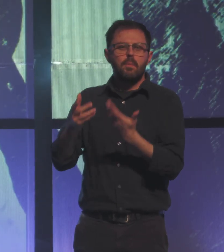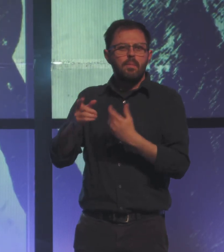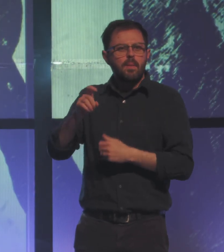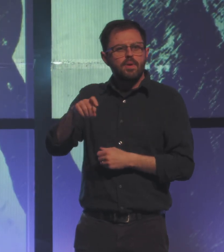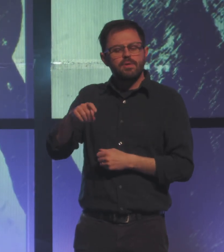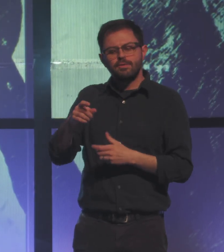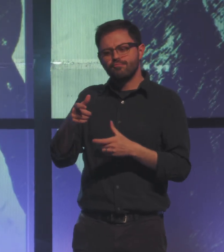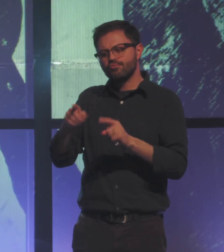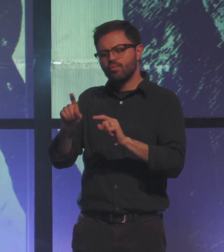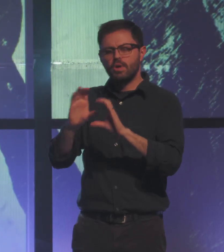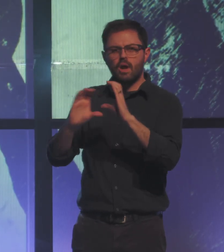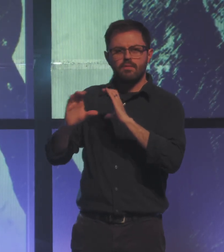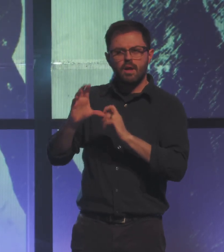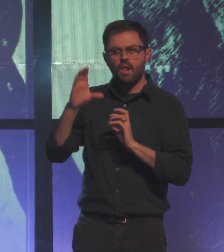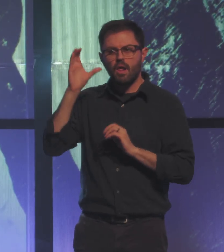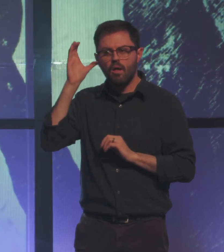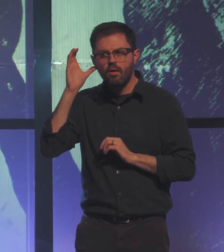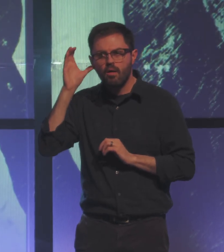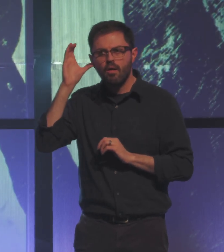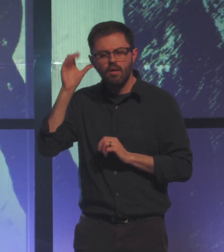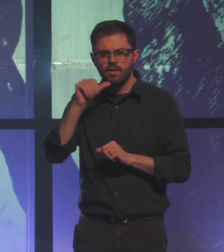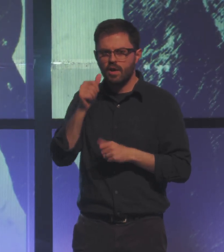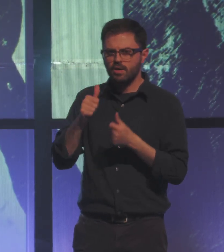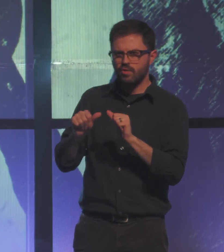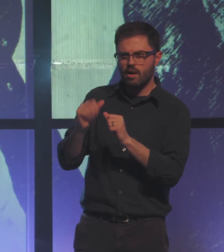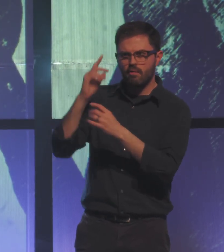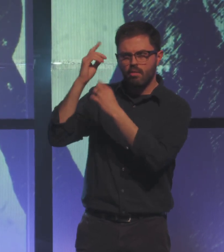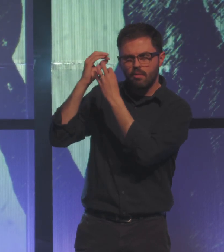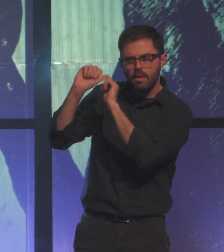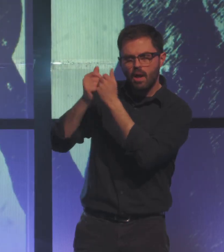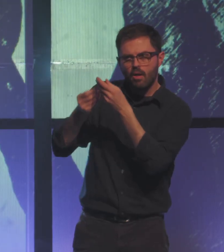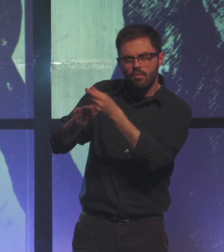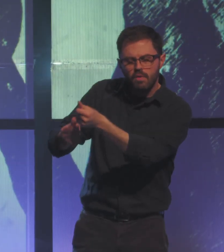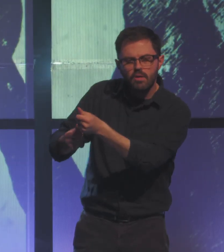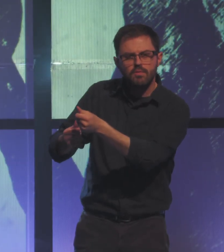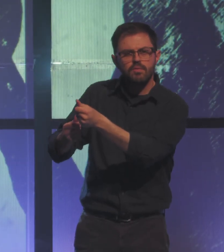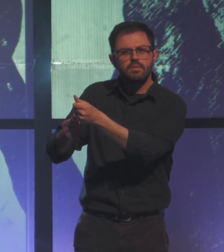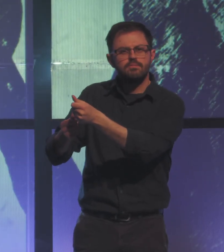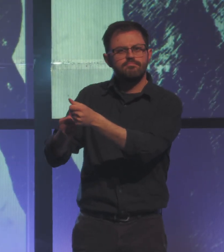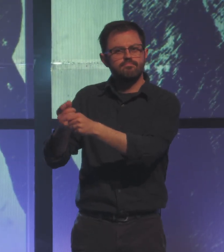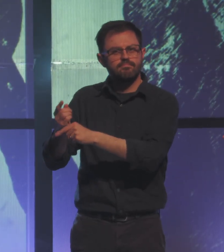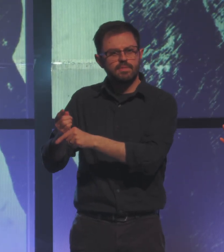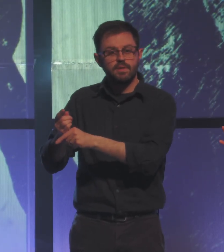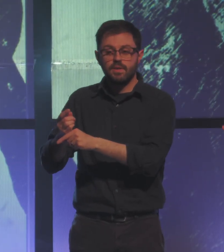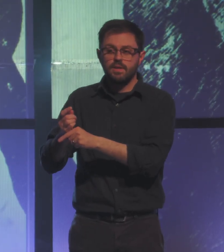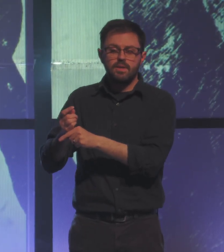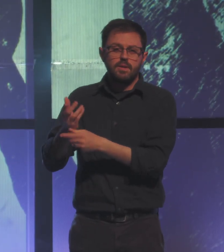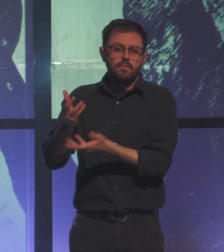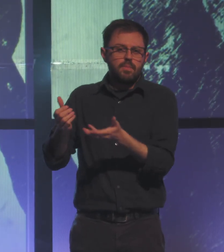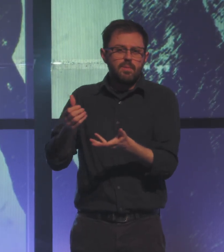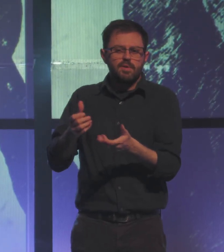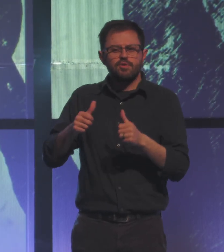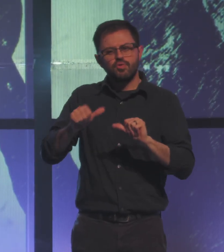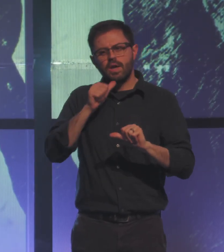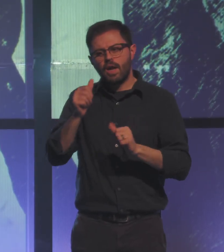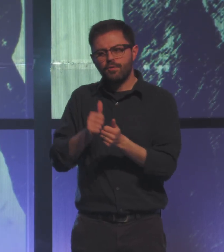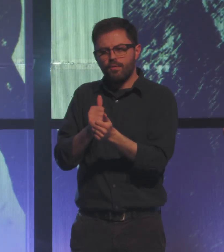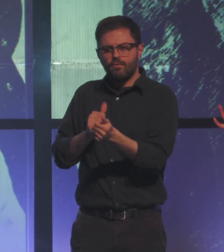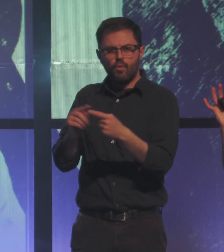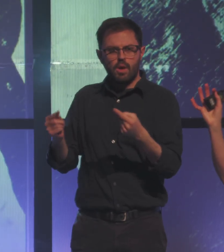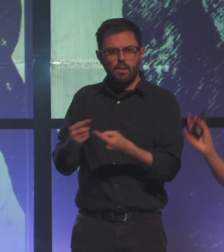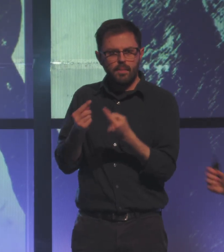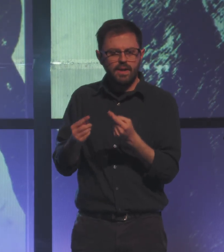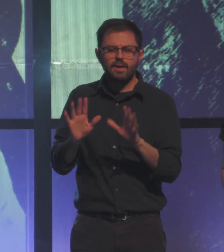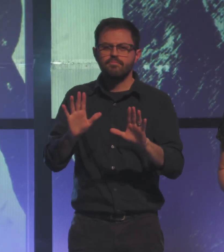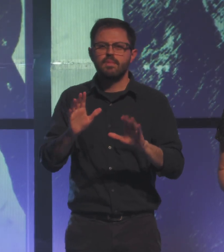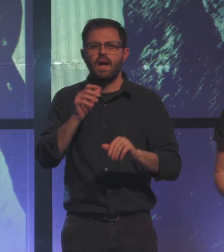Maybe it's acknowledging someone's pain instead of trying to avoid it. And this isn't about walking around. This is not about walking around and trying to